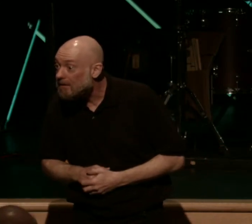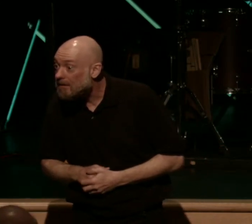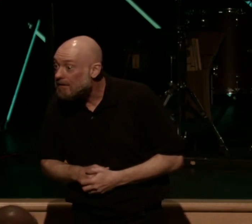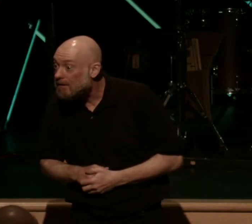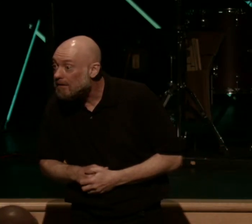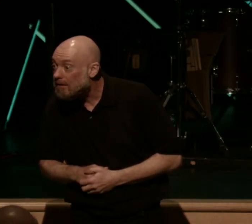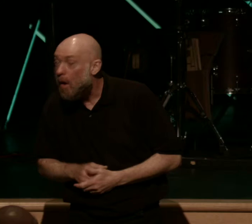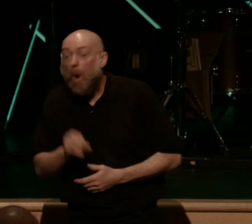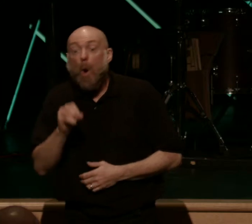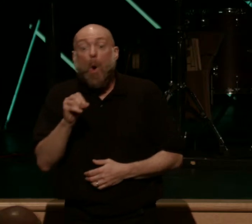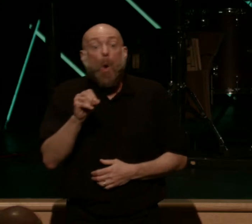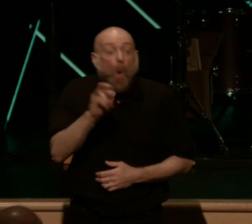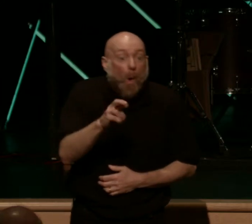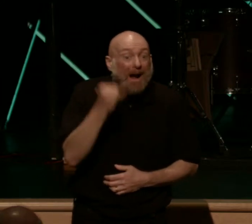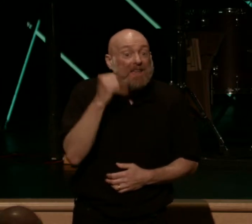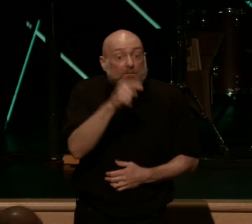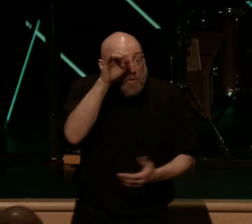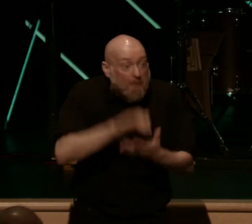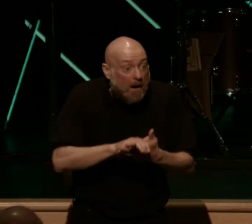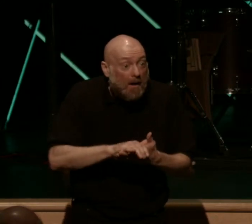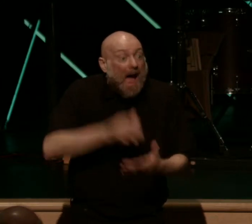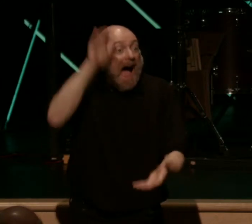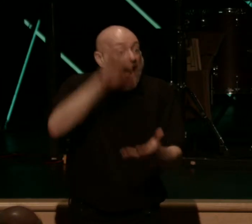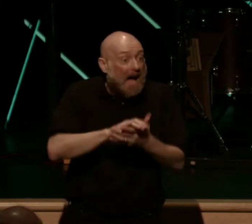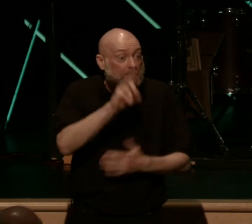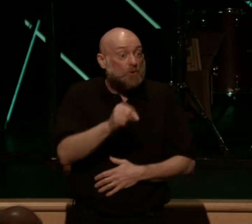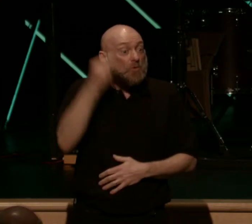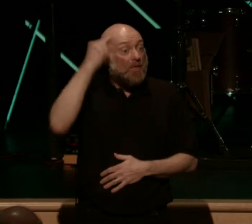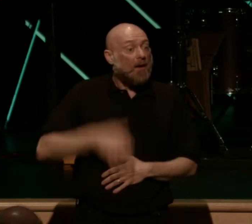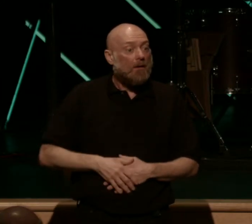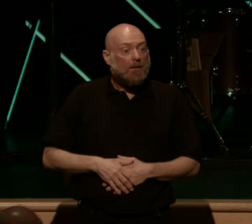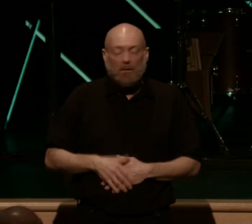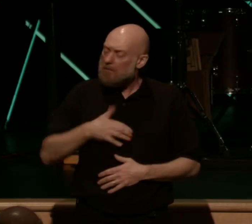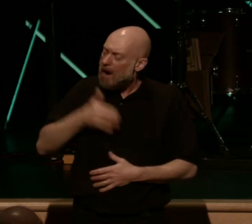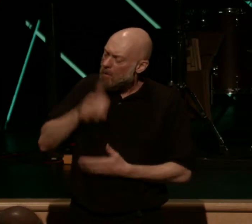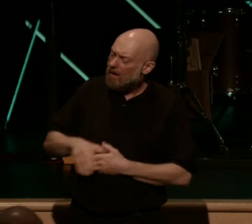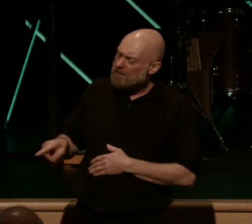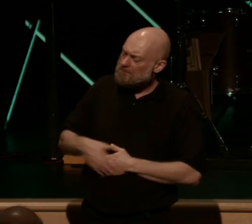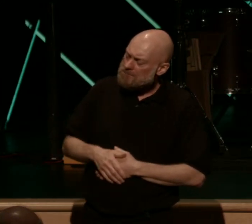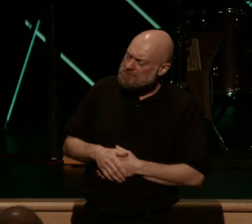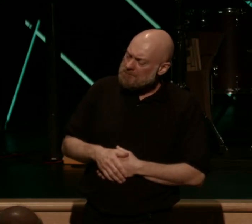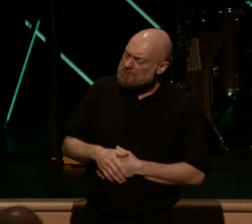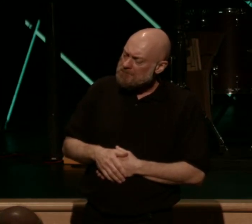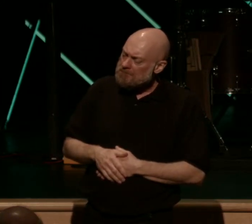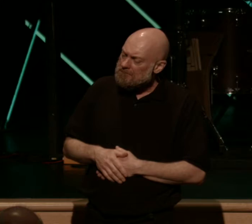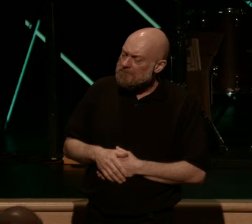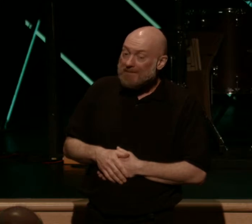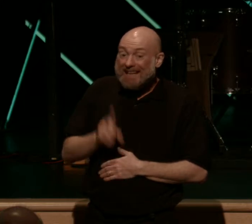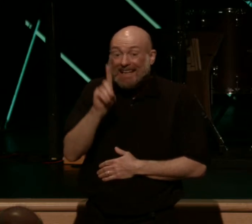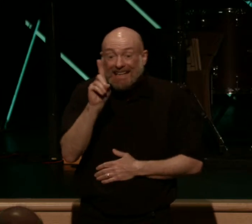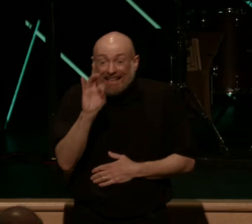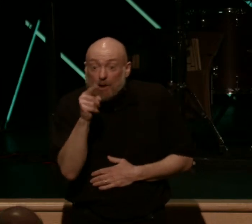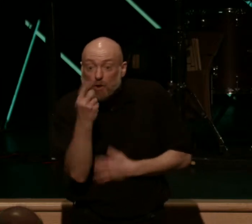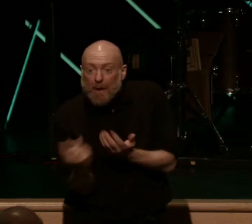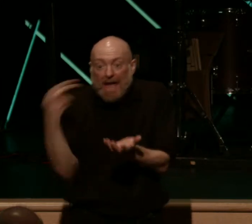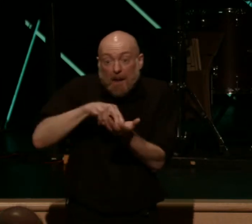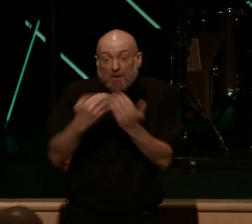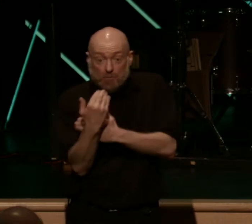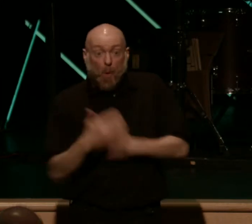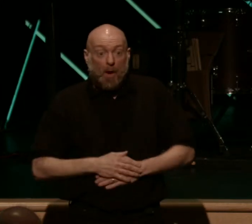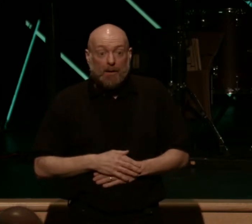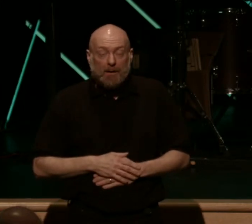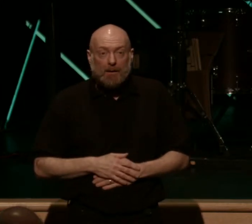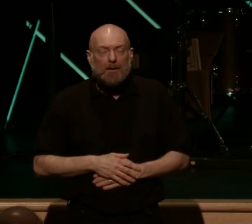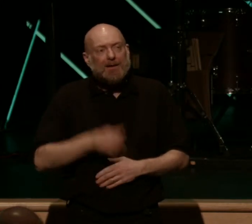Or if you're married, husbands, is this how you think about your marriage? Did you wake up this morning